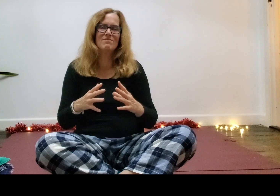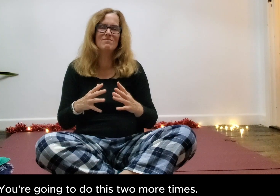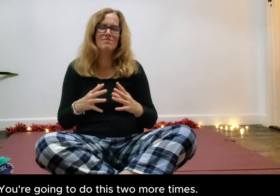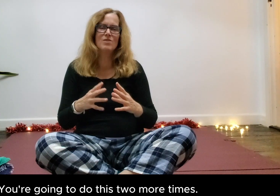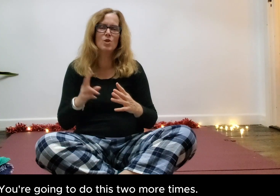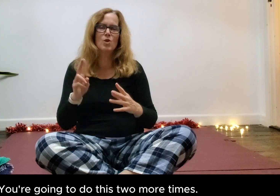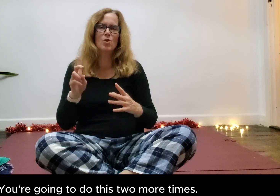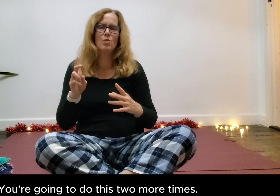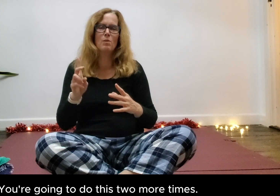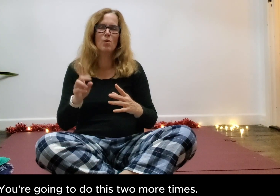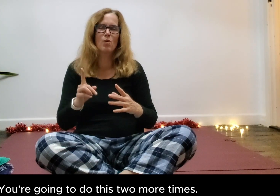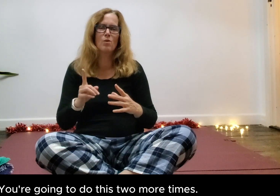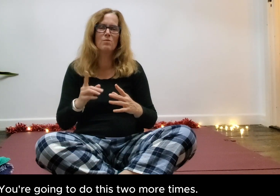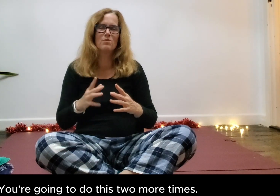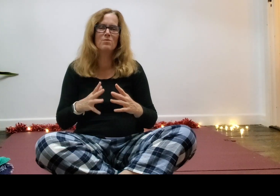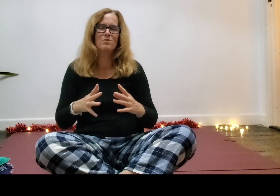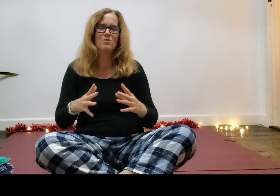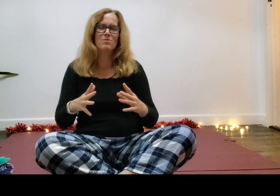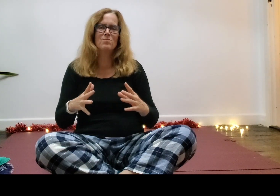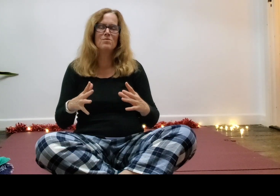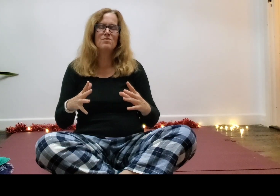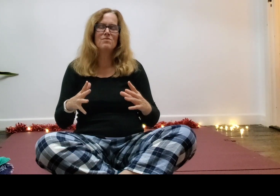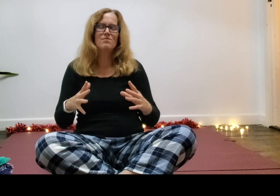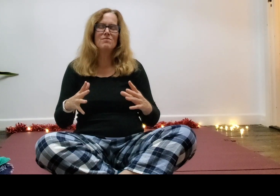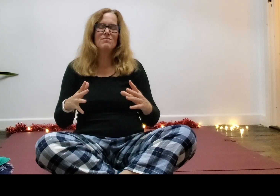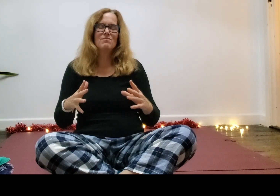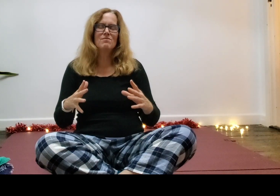I'm going to do this 2 more times.